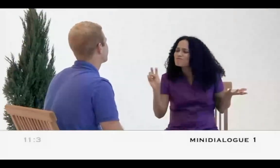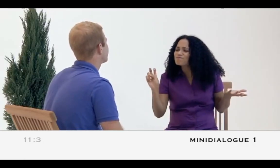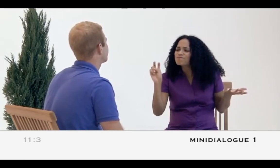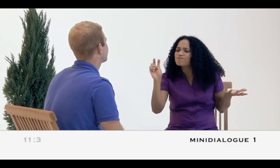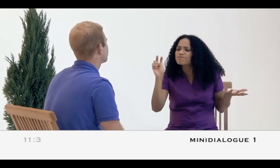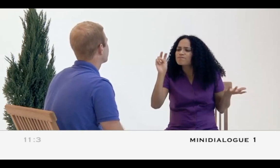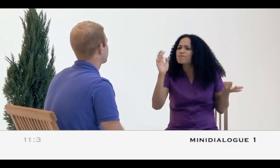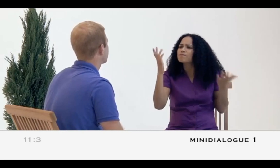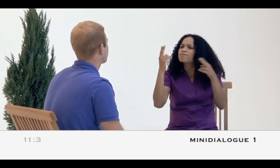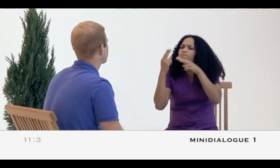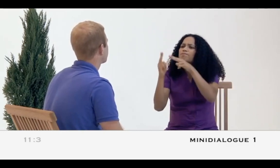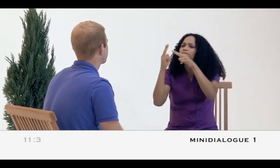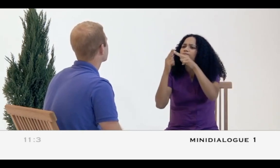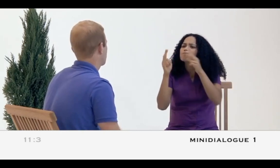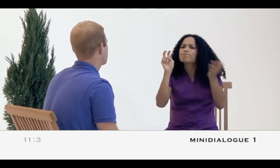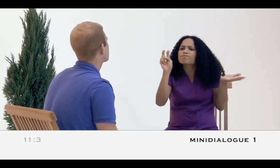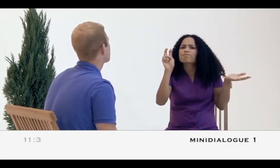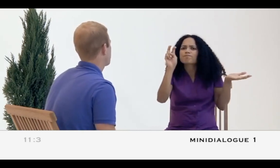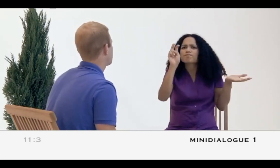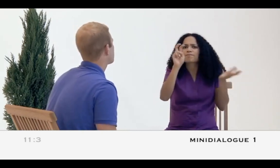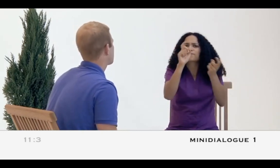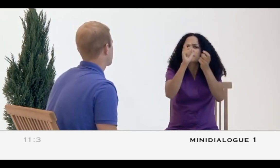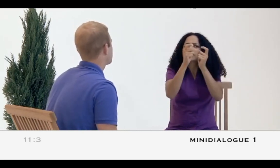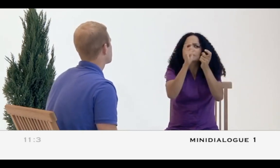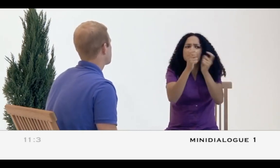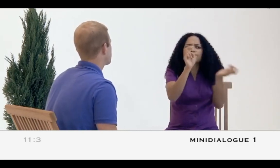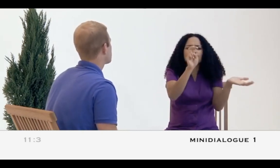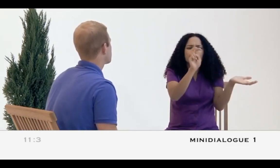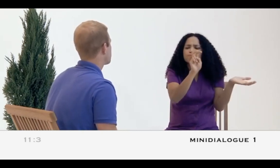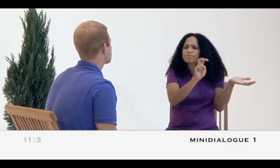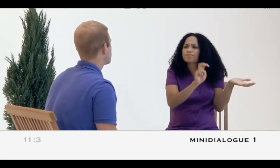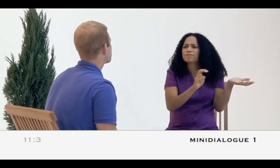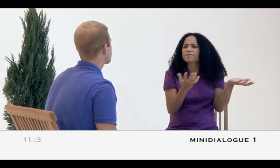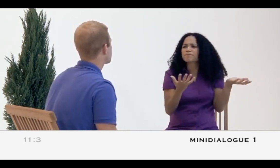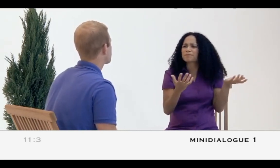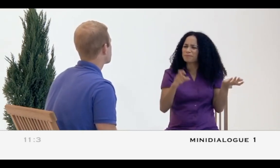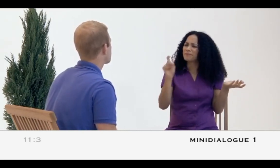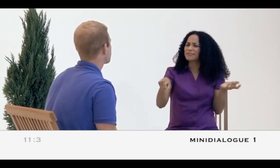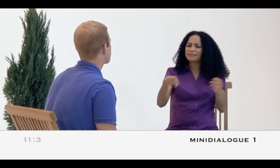But I want to hit lots of different points, short travel.